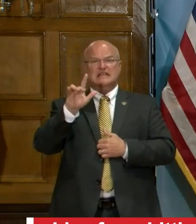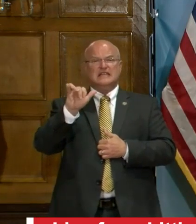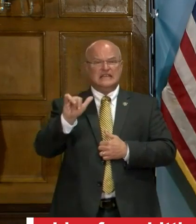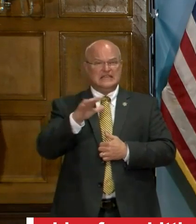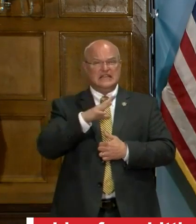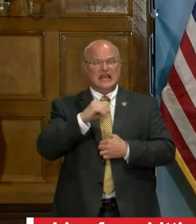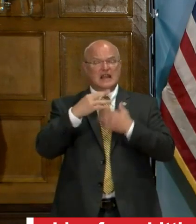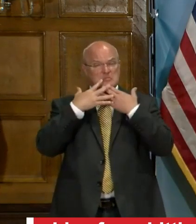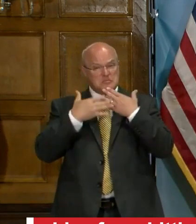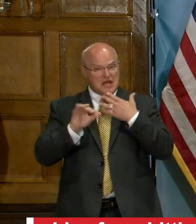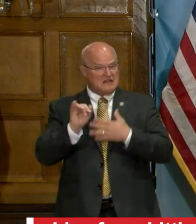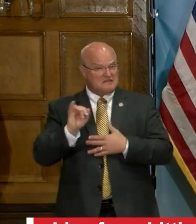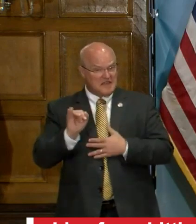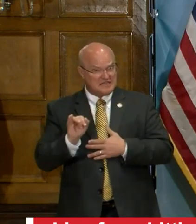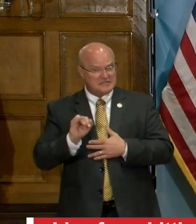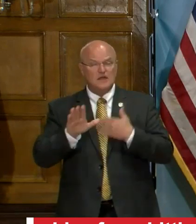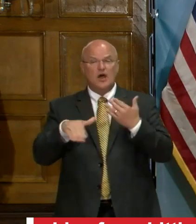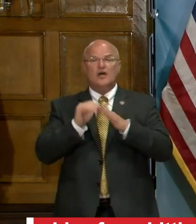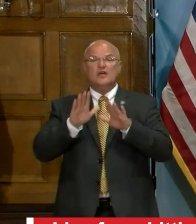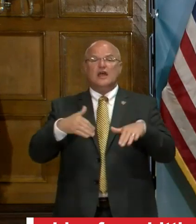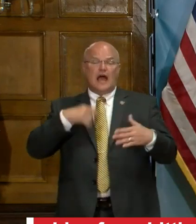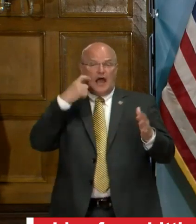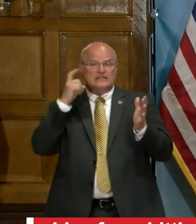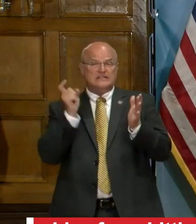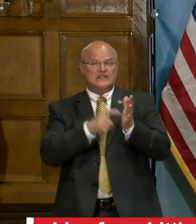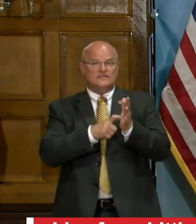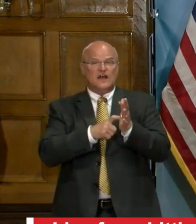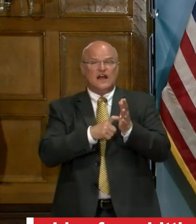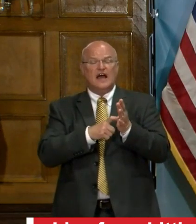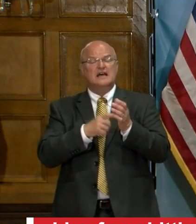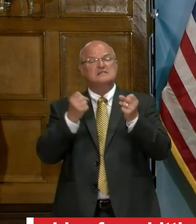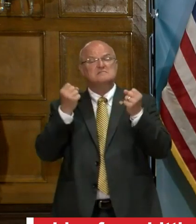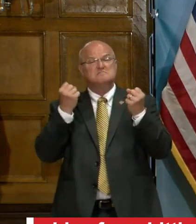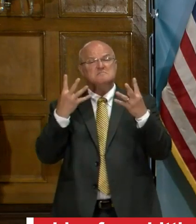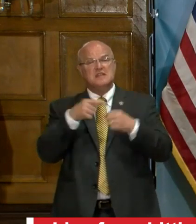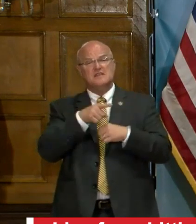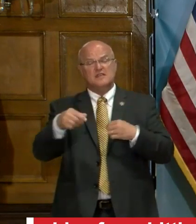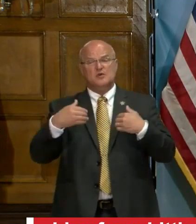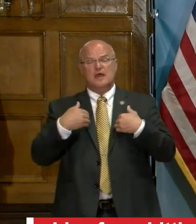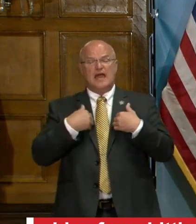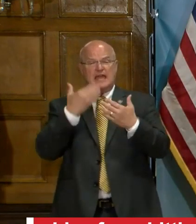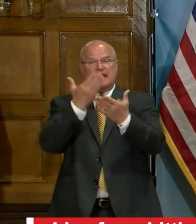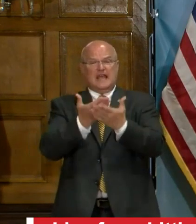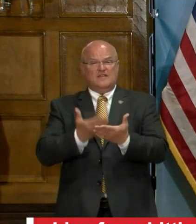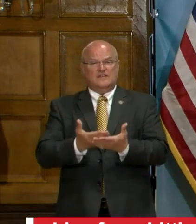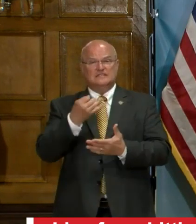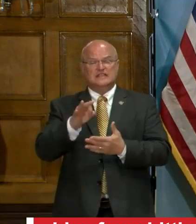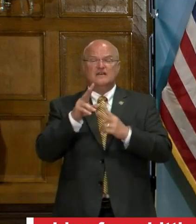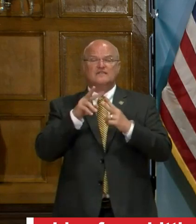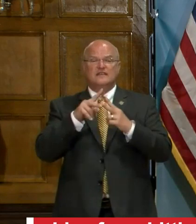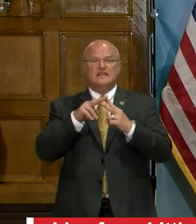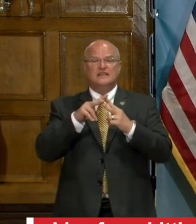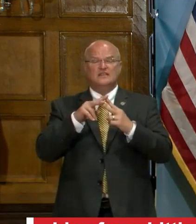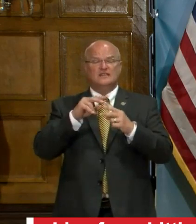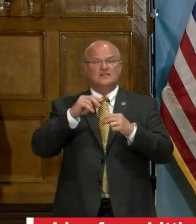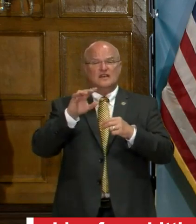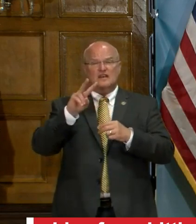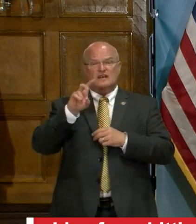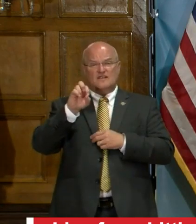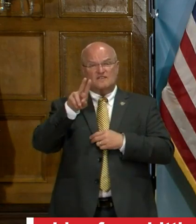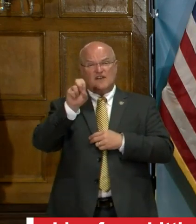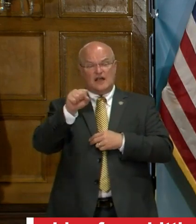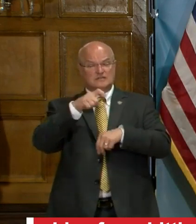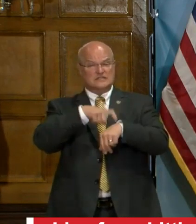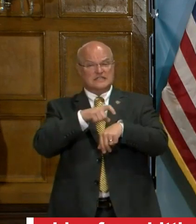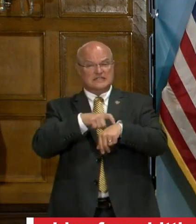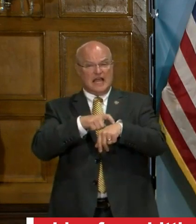blood infections. All these children that have been identified, or the vast majority of them, have had evidence of either a virus at the